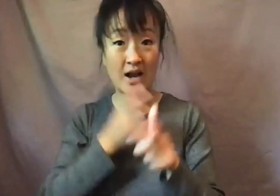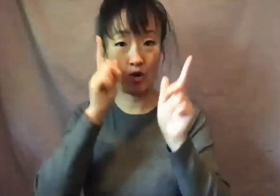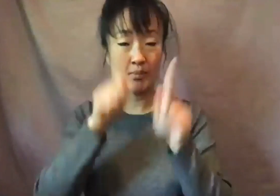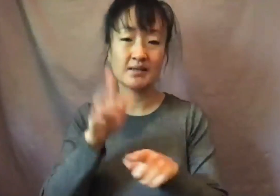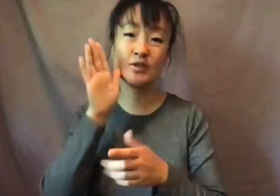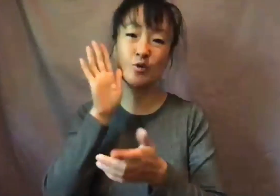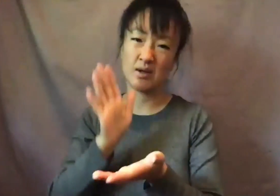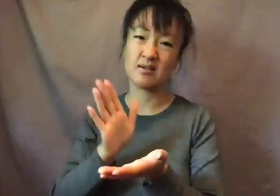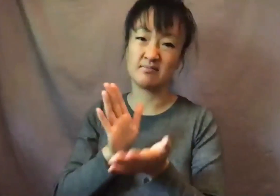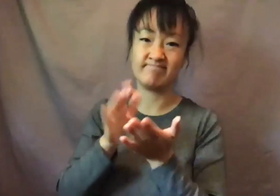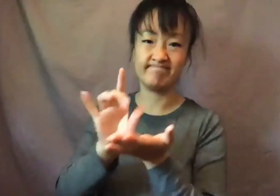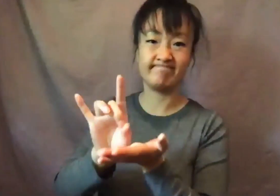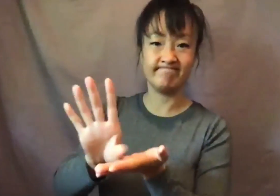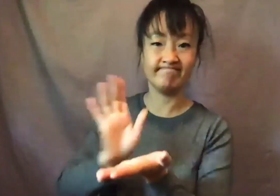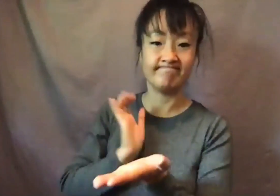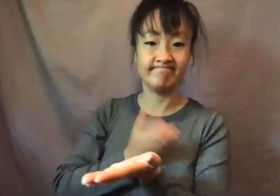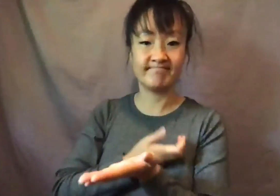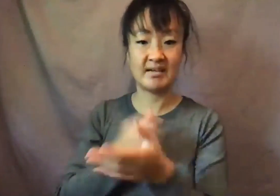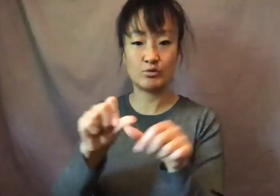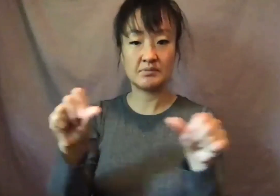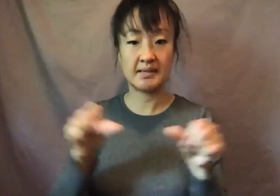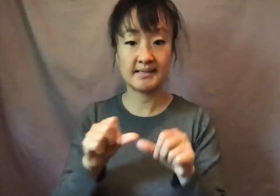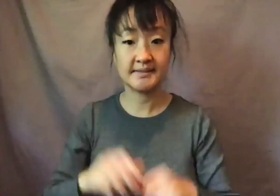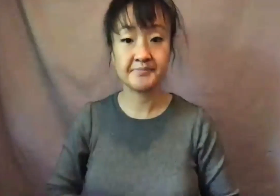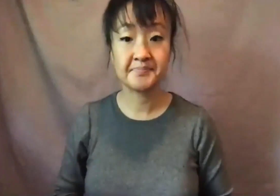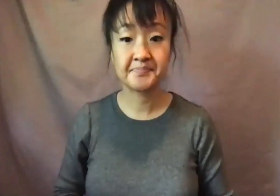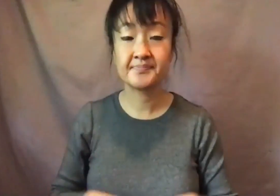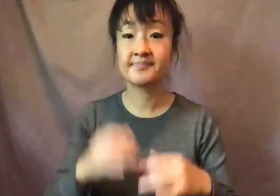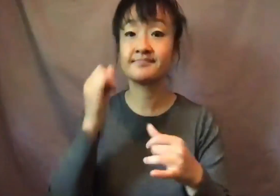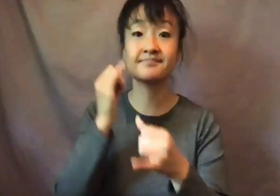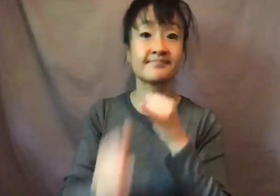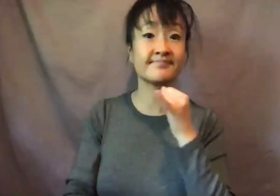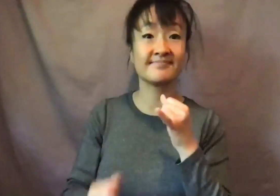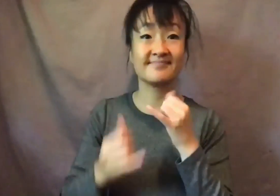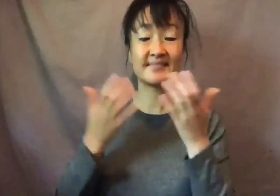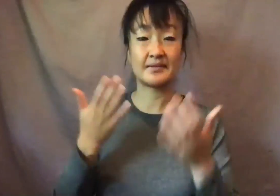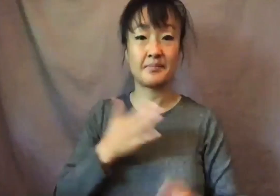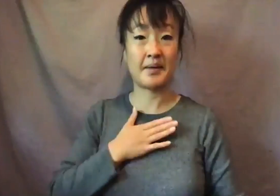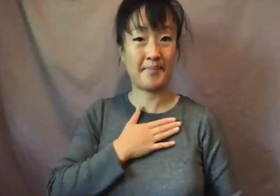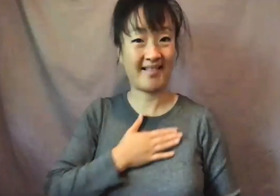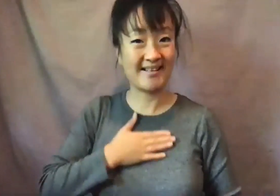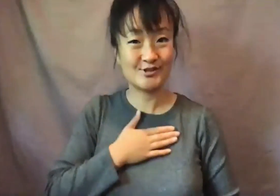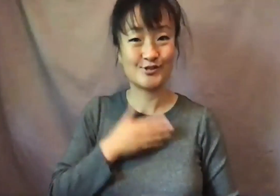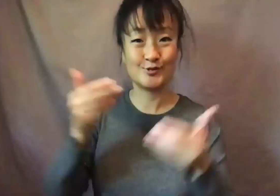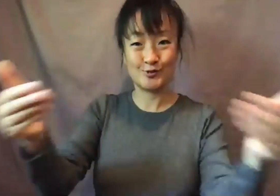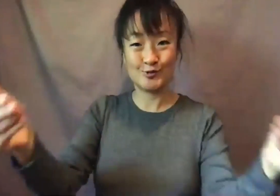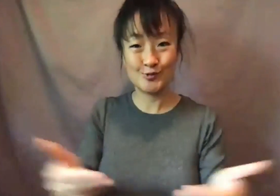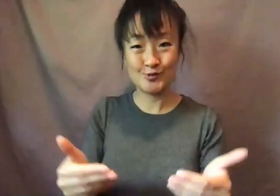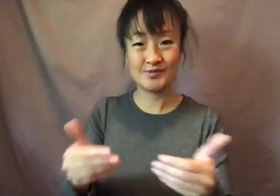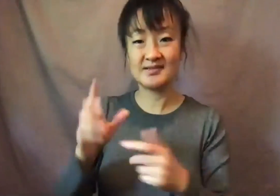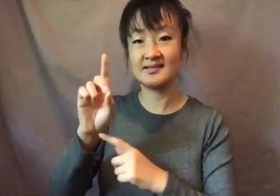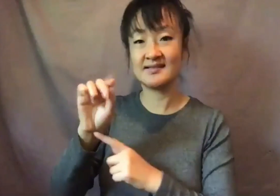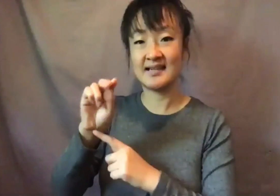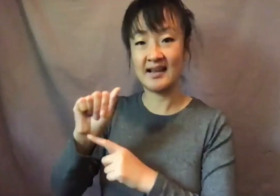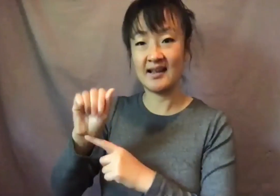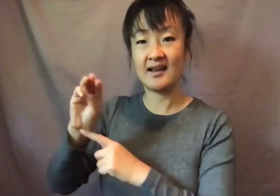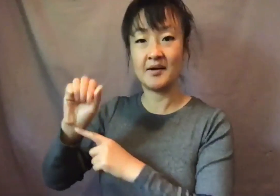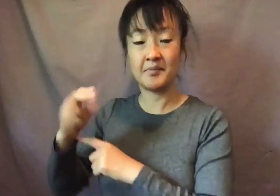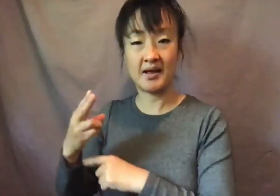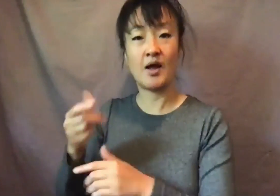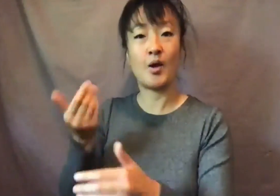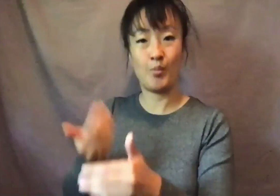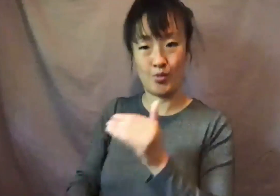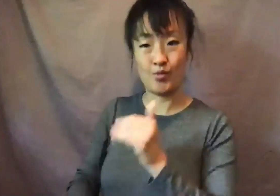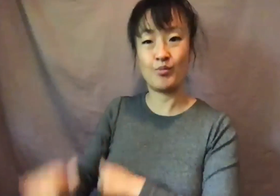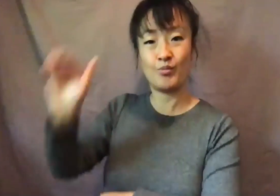space. Finally, it is my pleasure to introduce Donna Ma. Donna is a born and bred Chinatown local. She